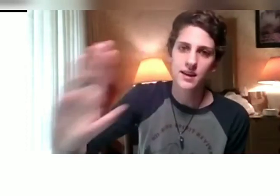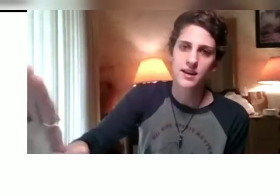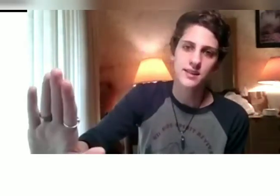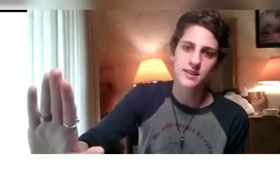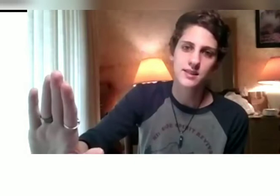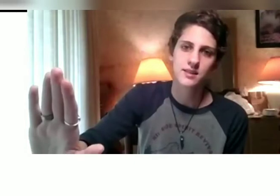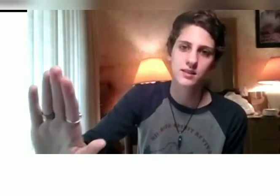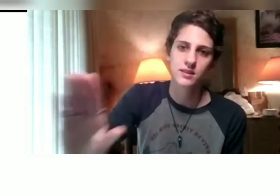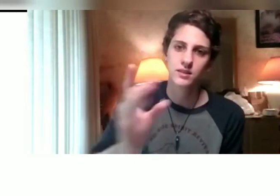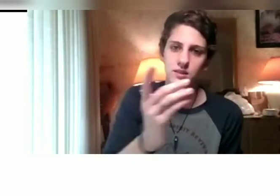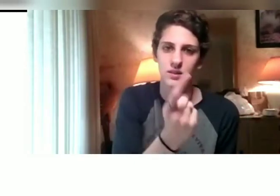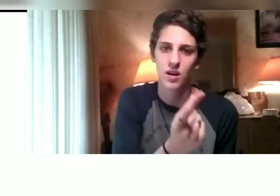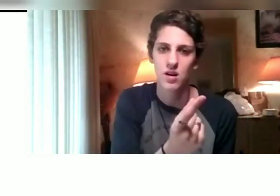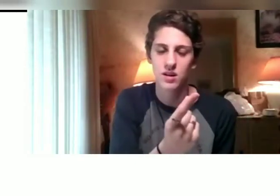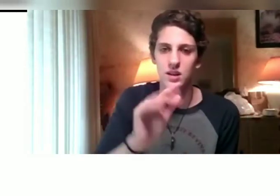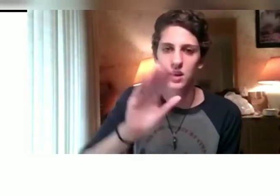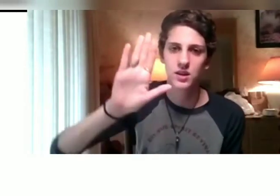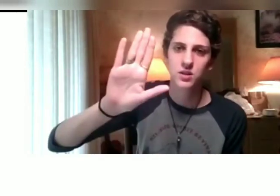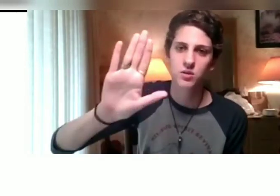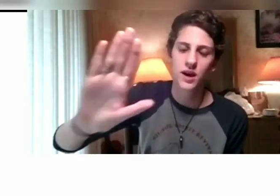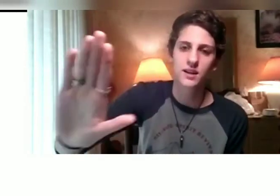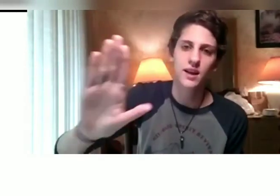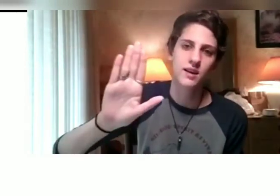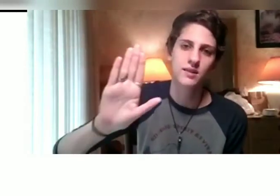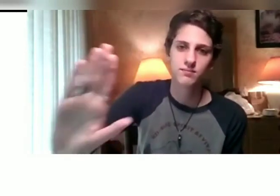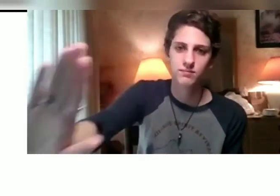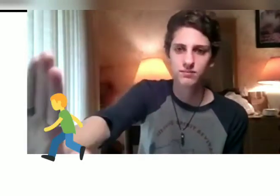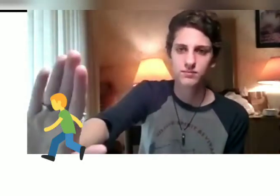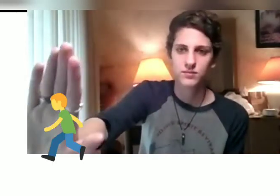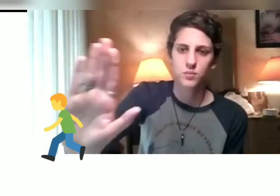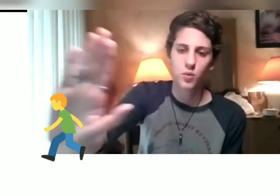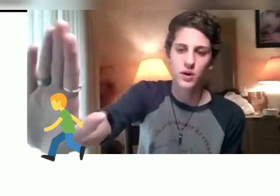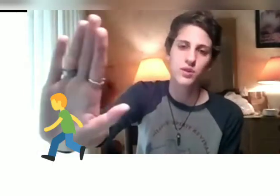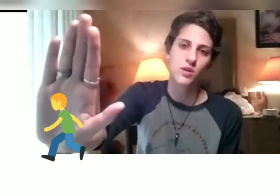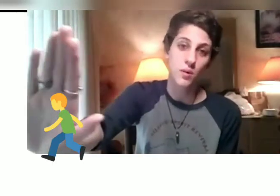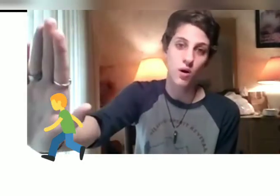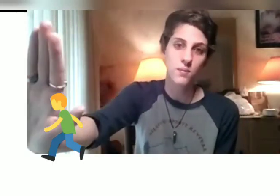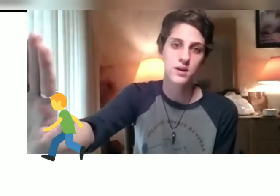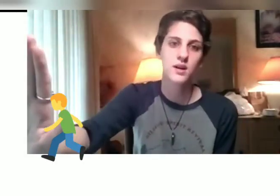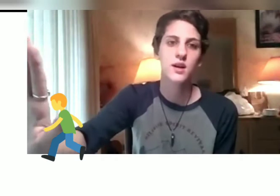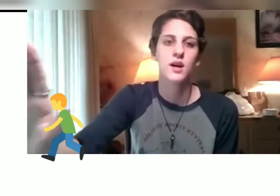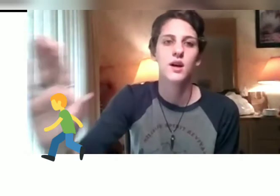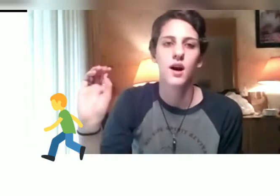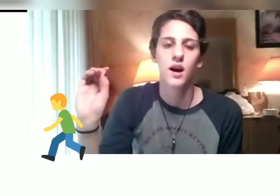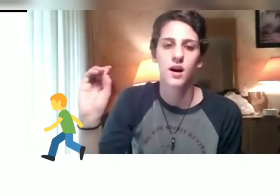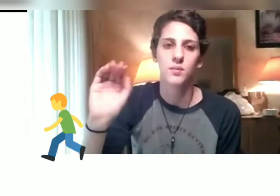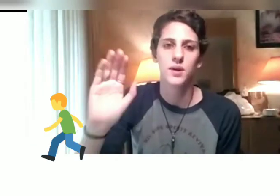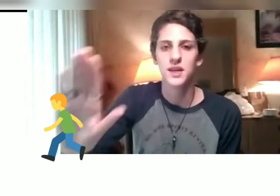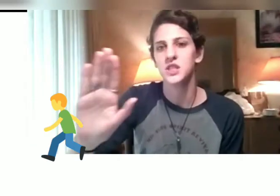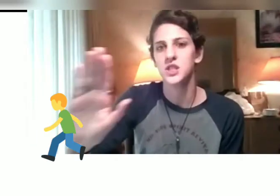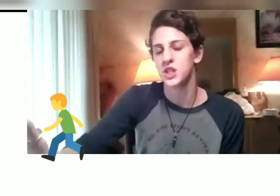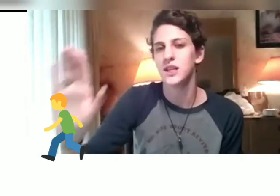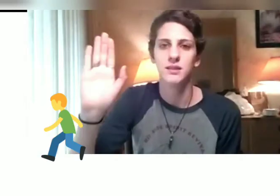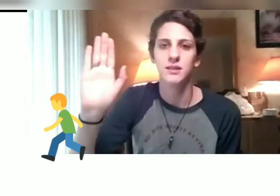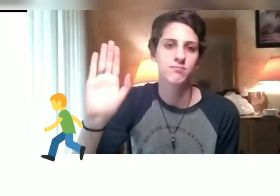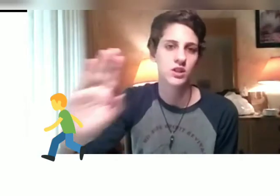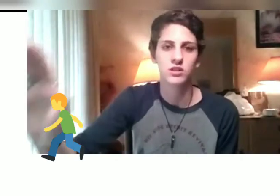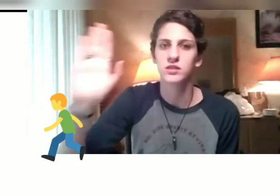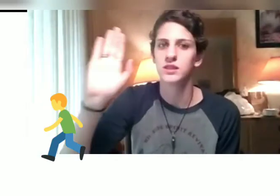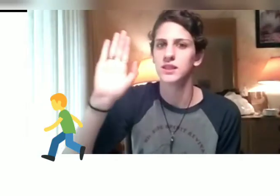say his dog. So you kind of like point with your palm. He,